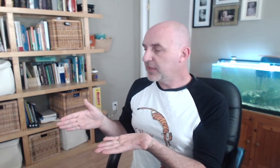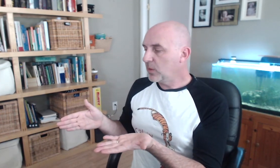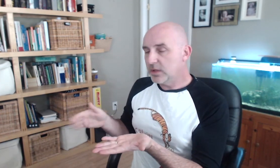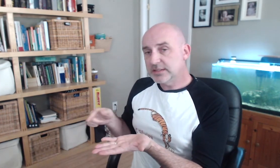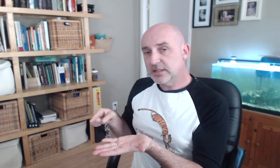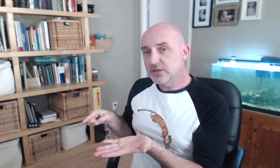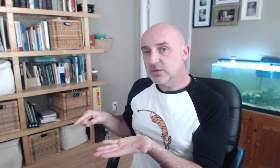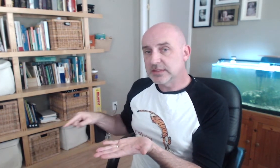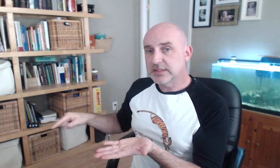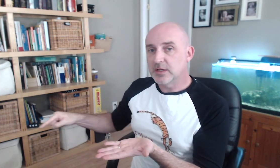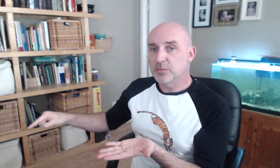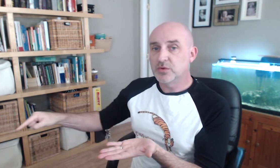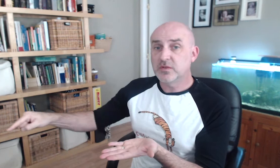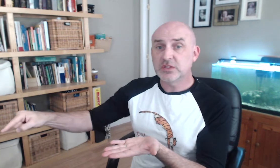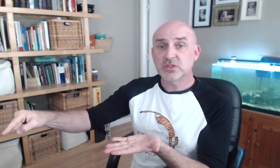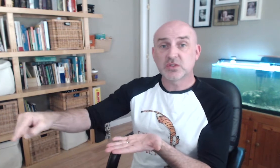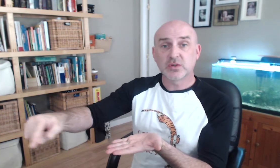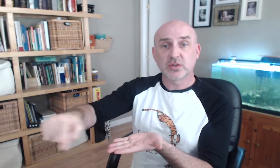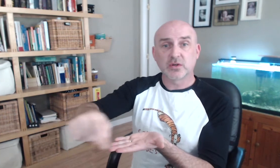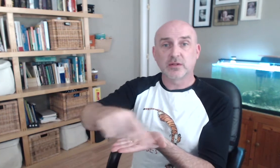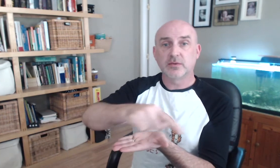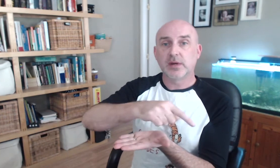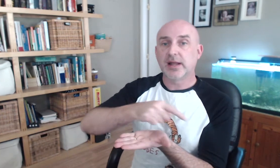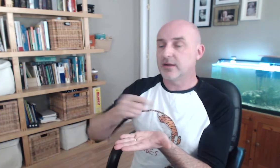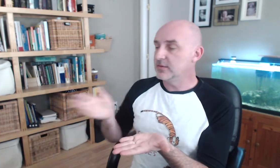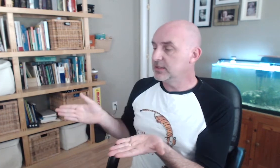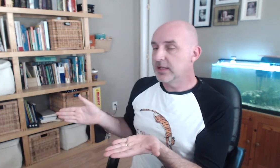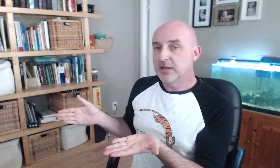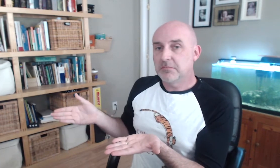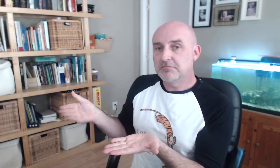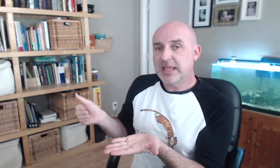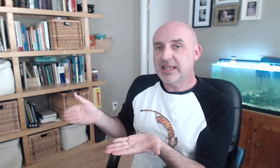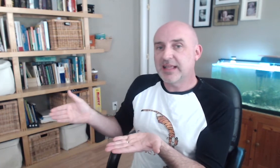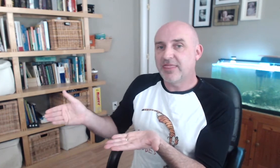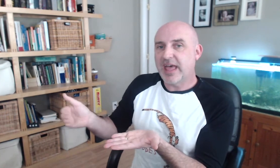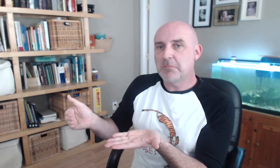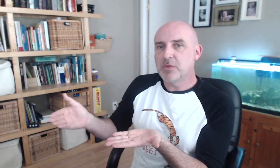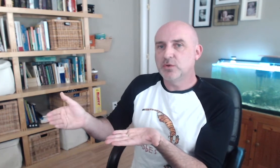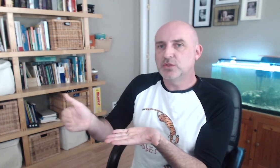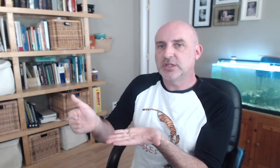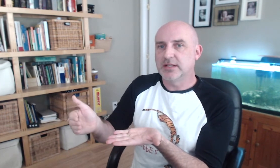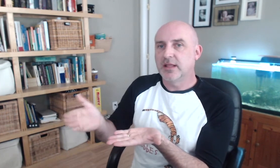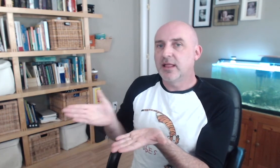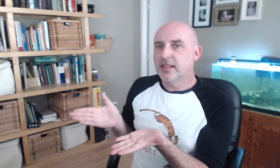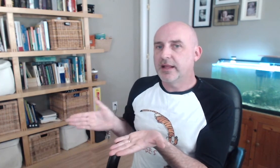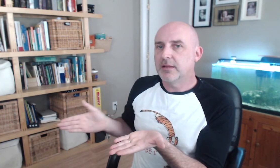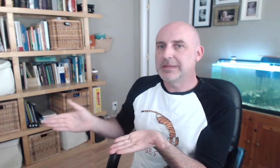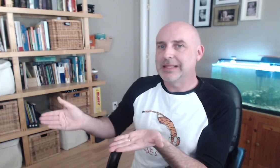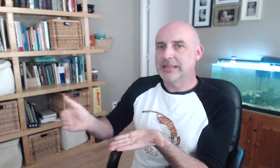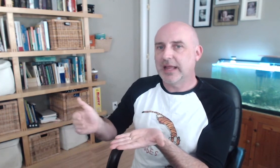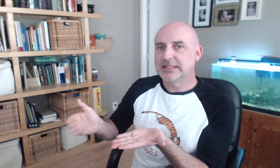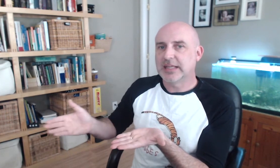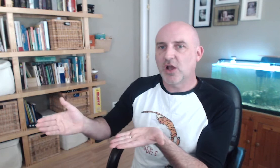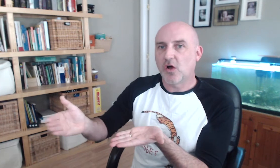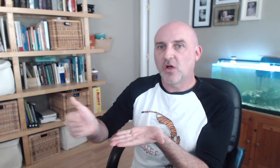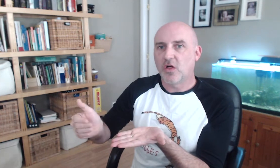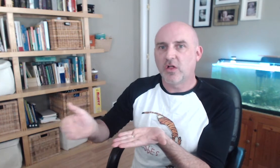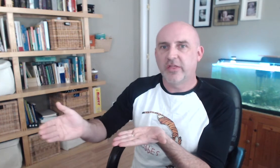what it's going to do is it's going to move in a circle around, making that motion like I'm collecting all